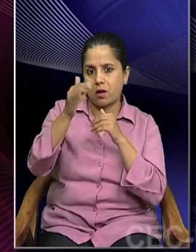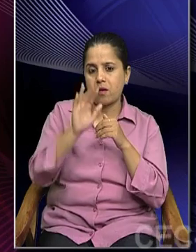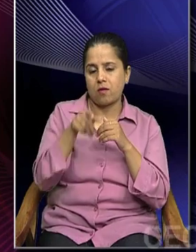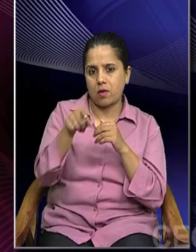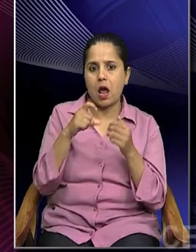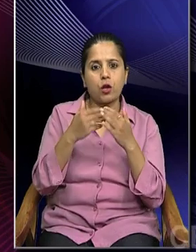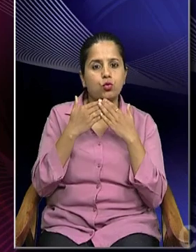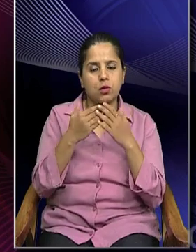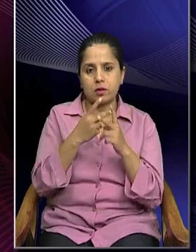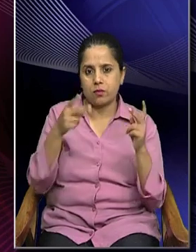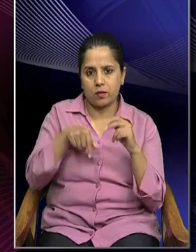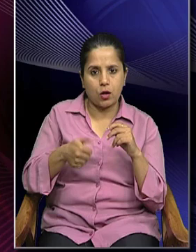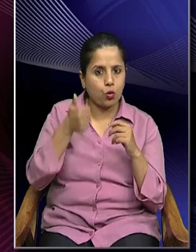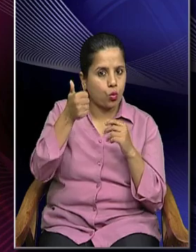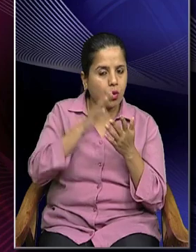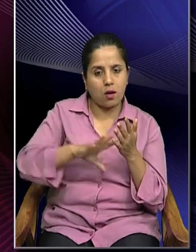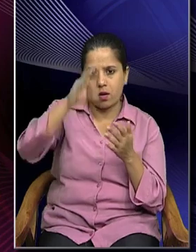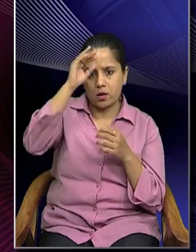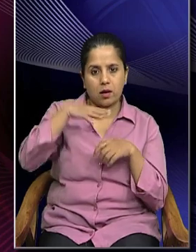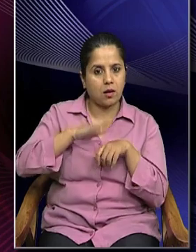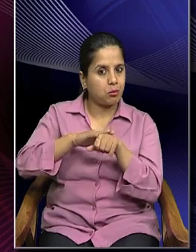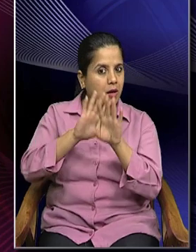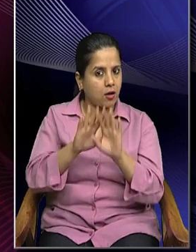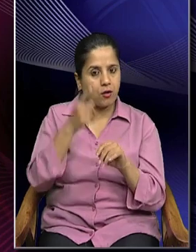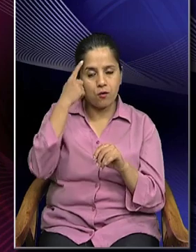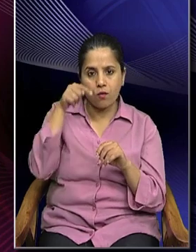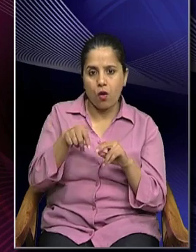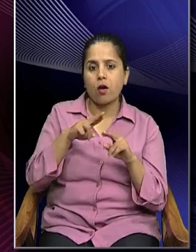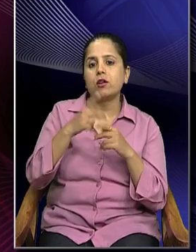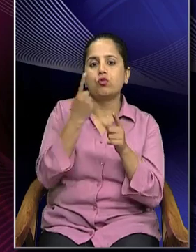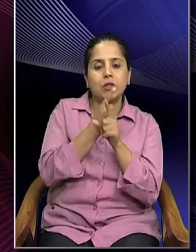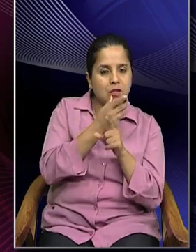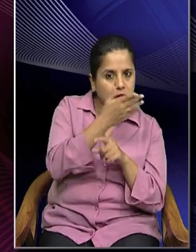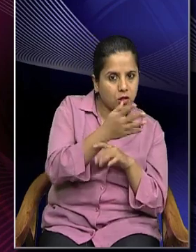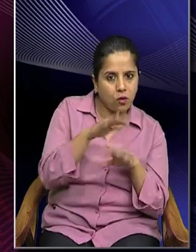the education a good learning experience for the faculty